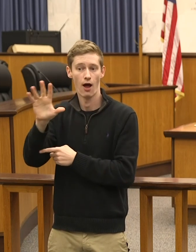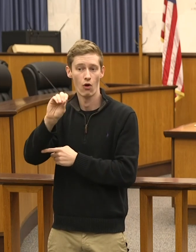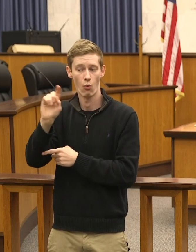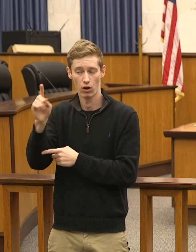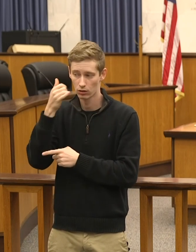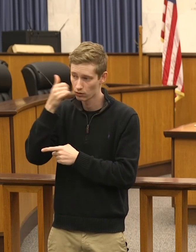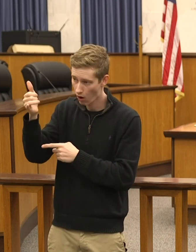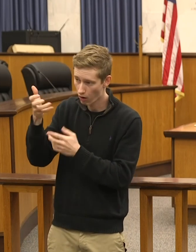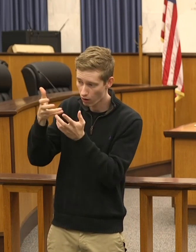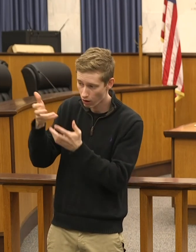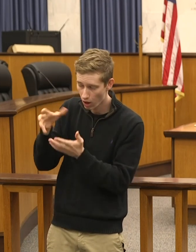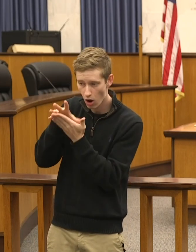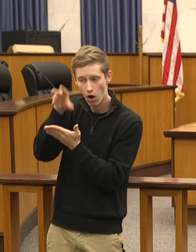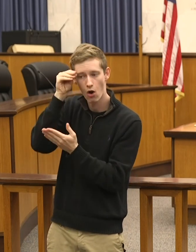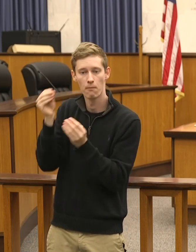804-205-3501 for more information.